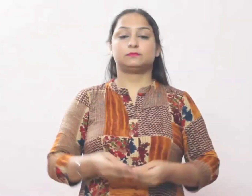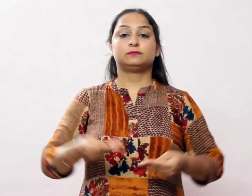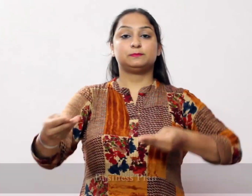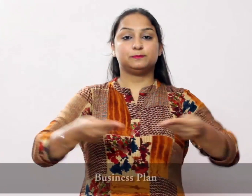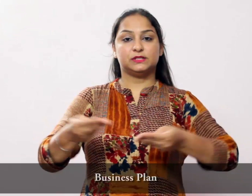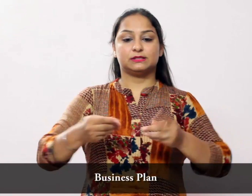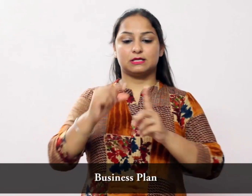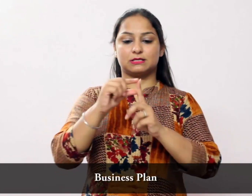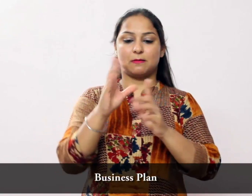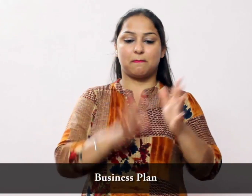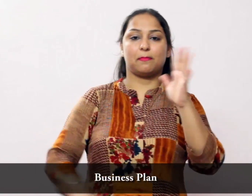Business plan.